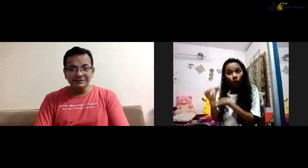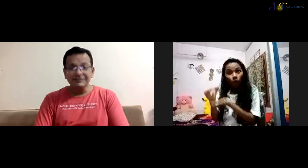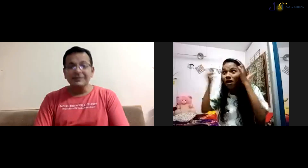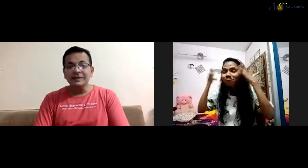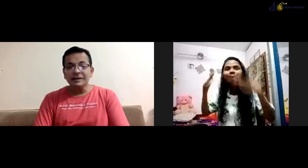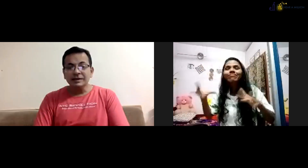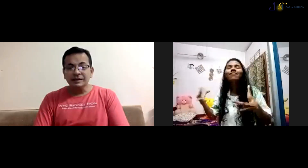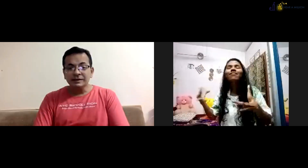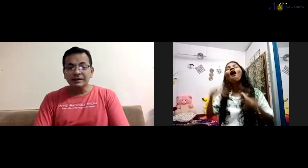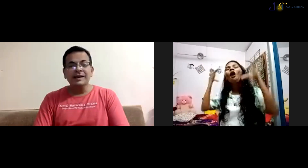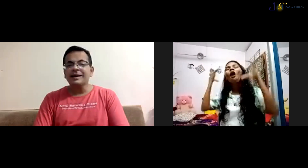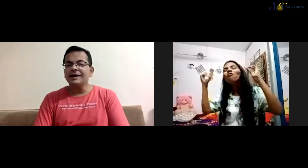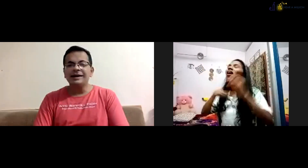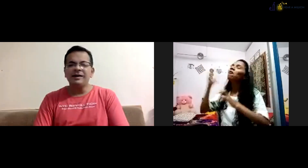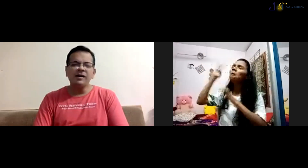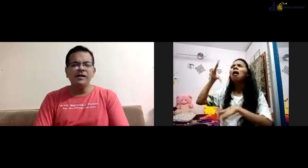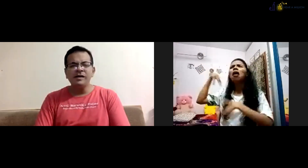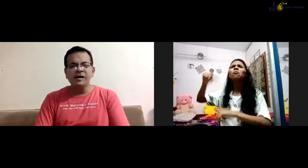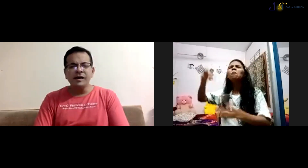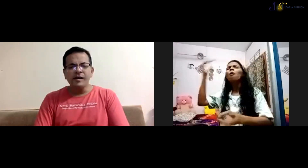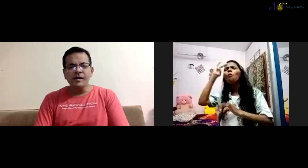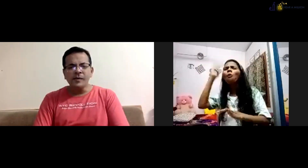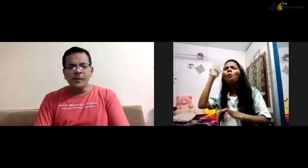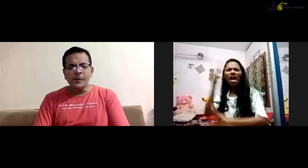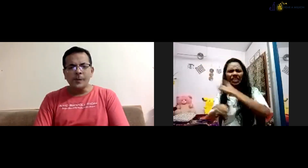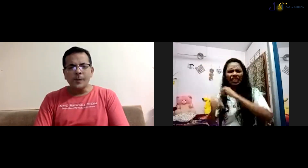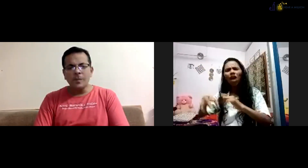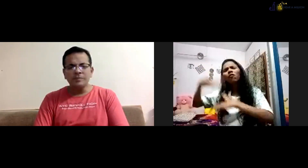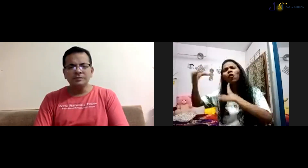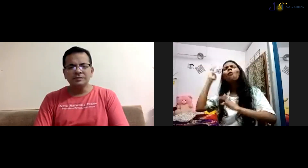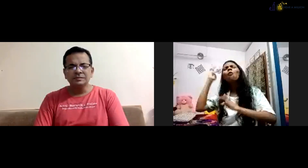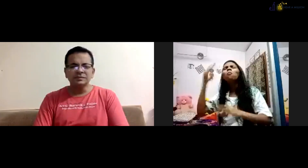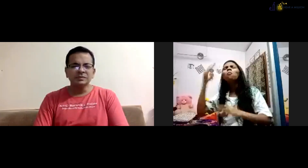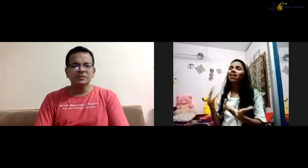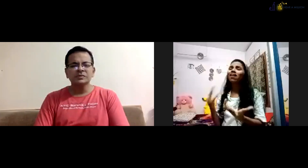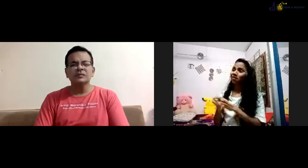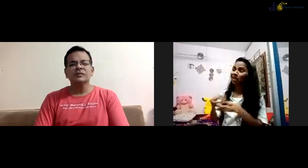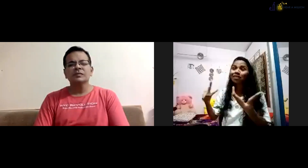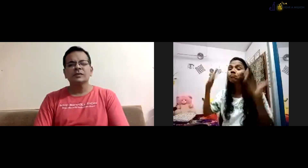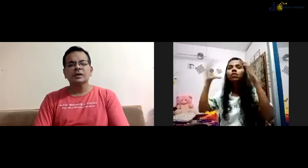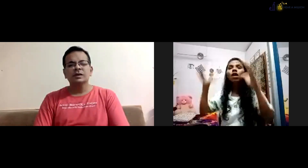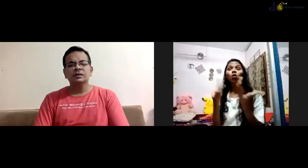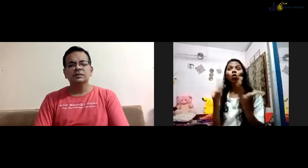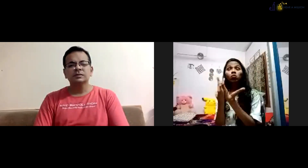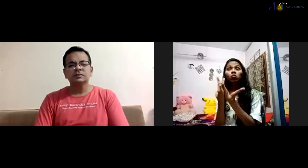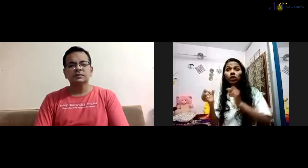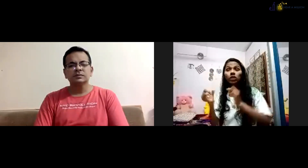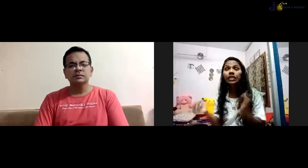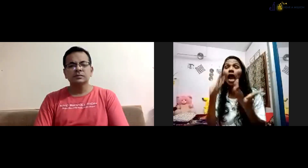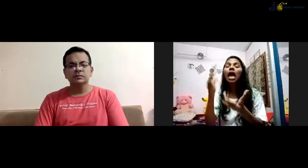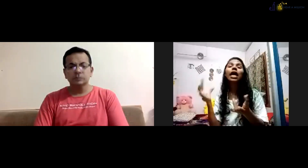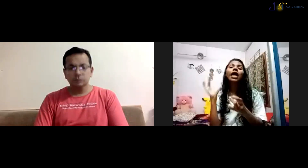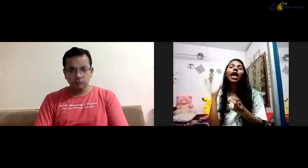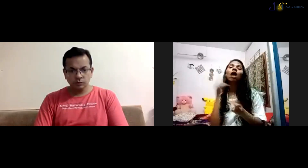God made me like this. That's okay. I was not clear about this thing that this